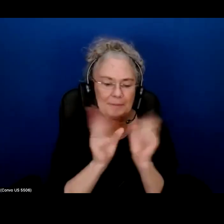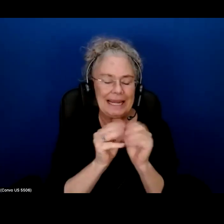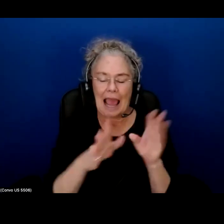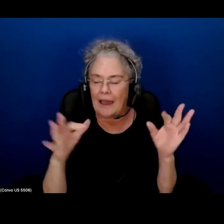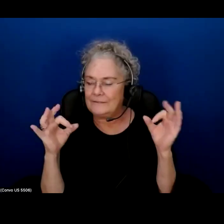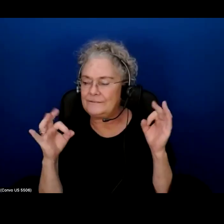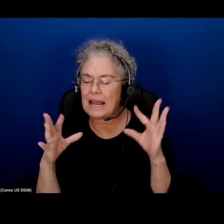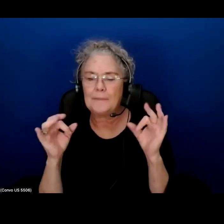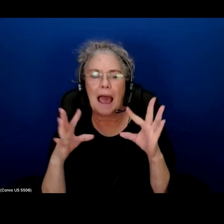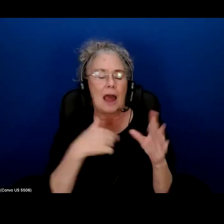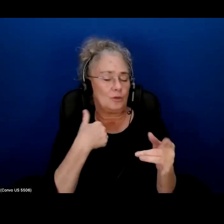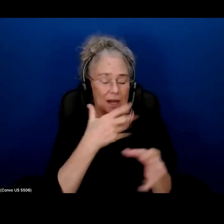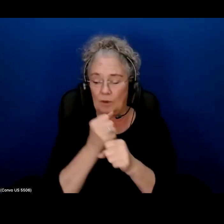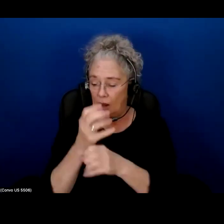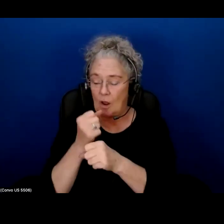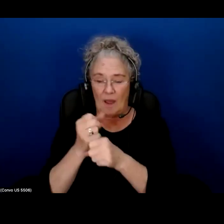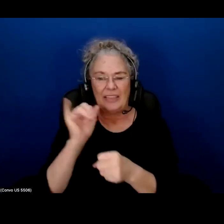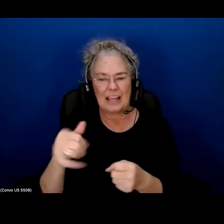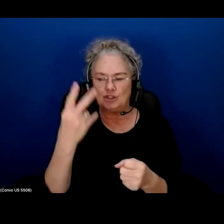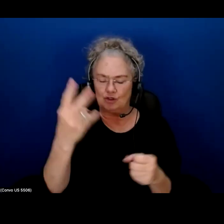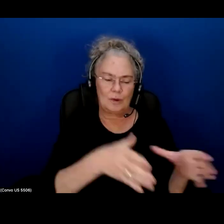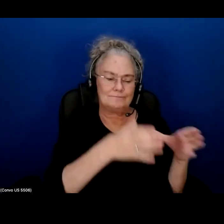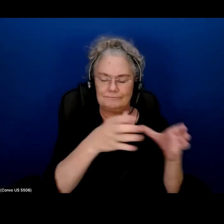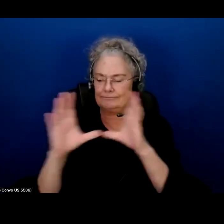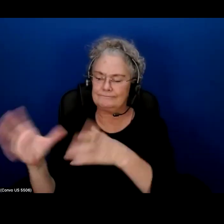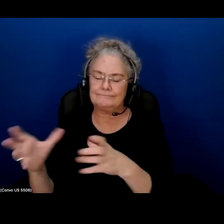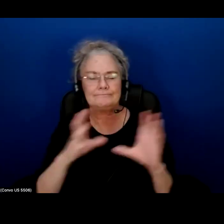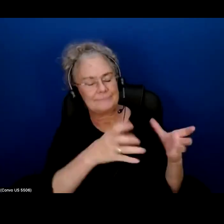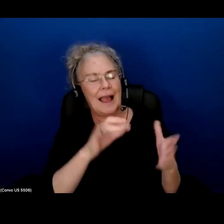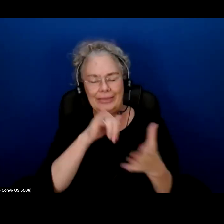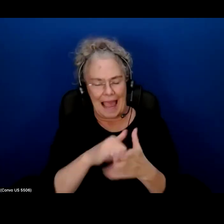we've received, those are two buckets that